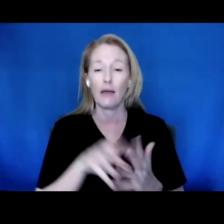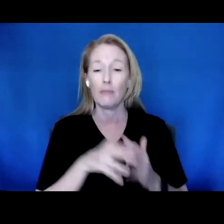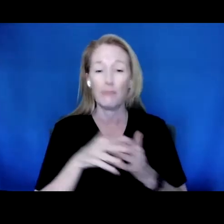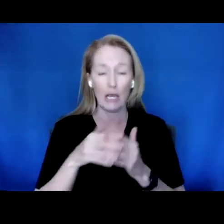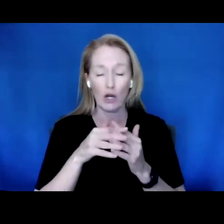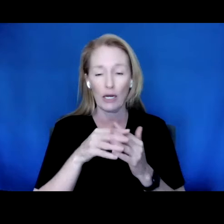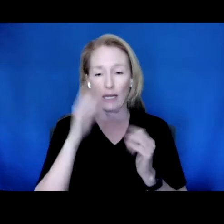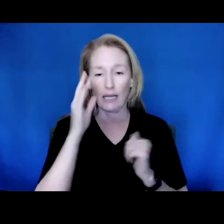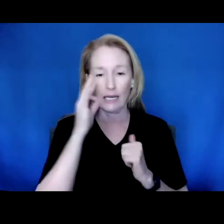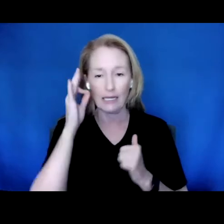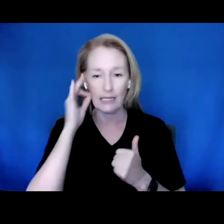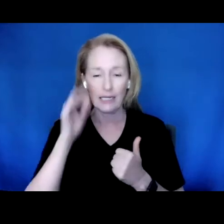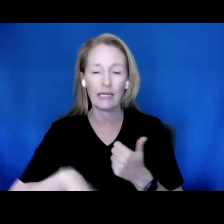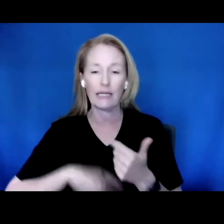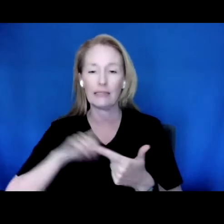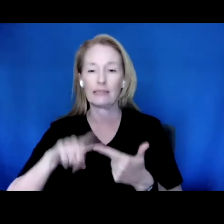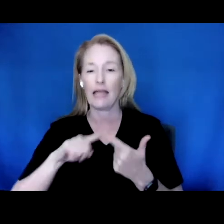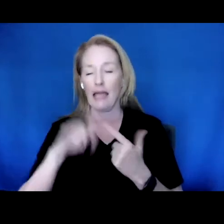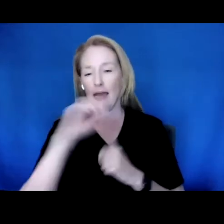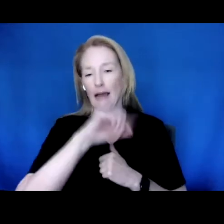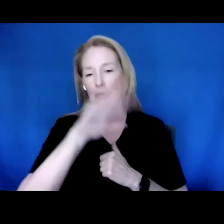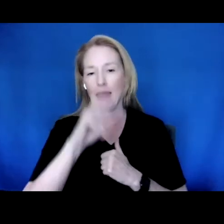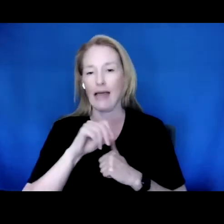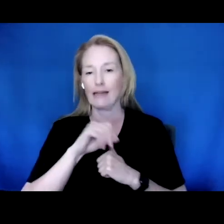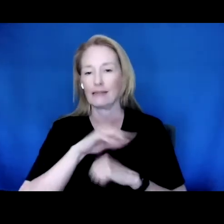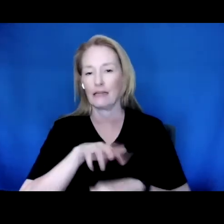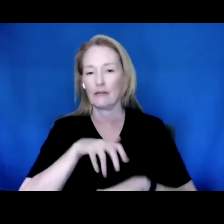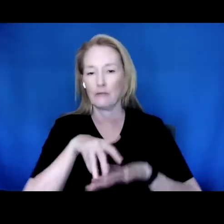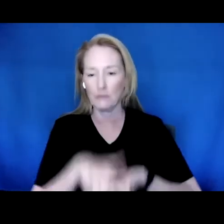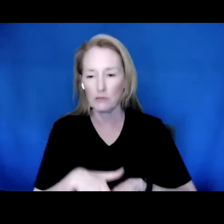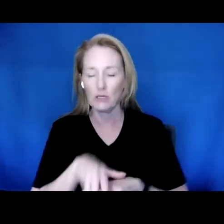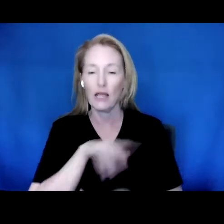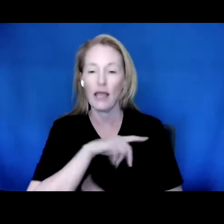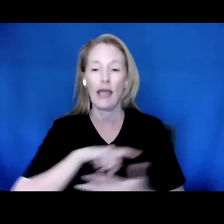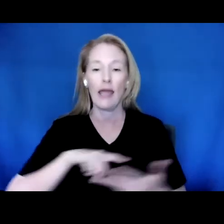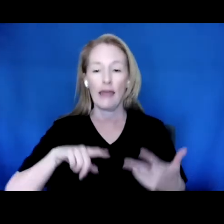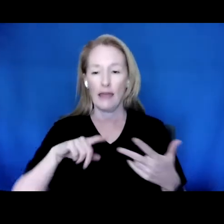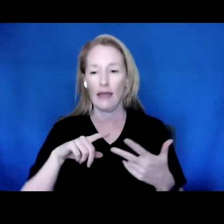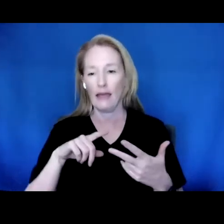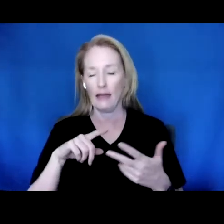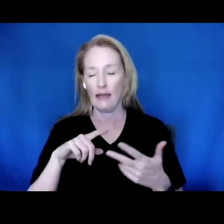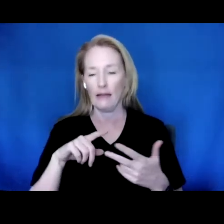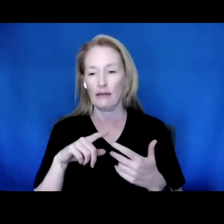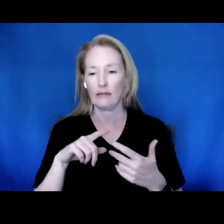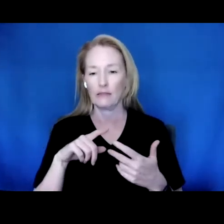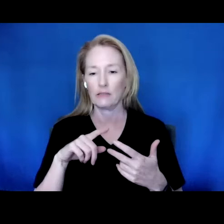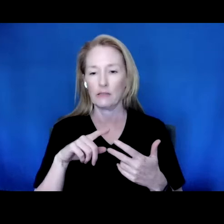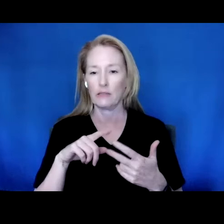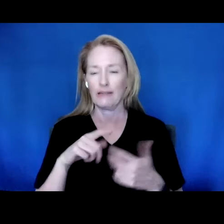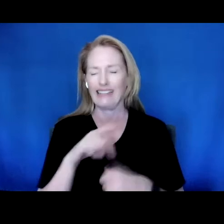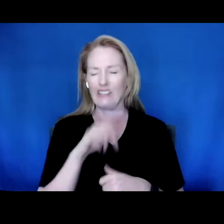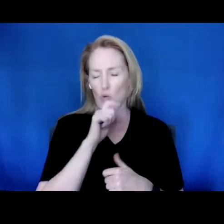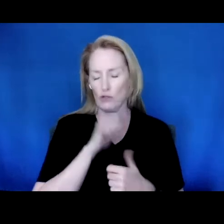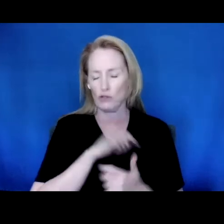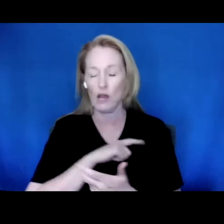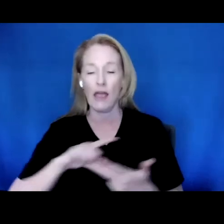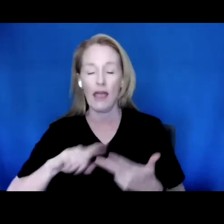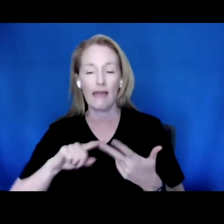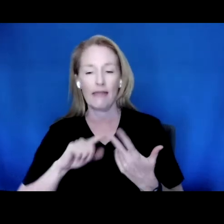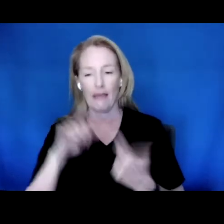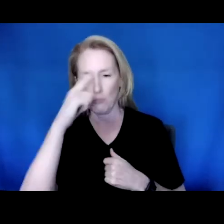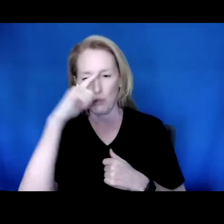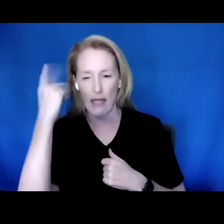by the maroon line, and then Black and African Americans, who are represented by the yellow line. And when we compare them to